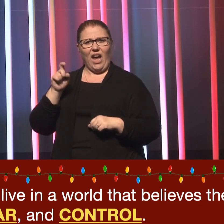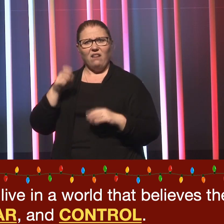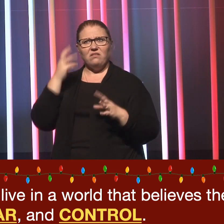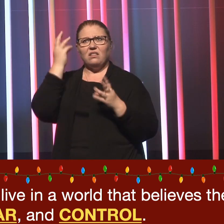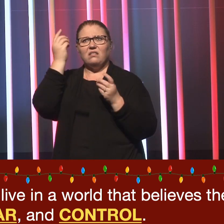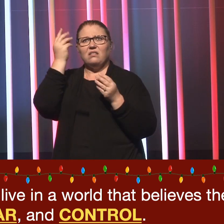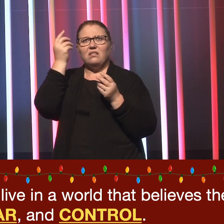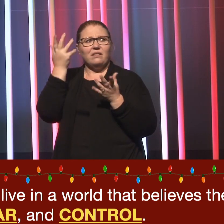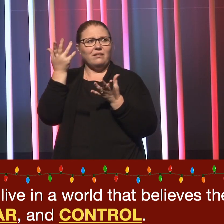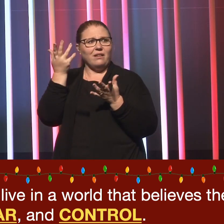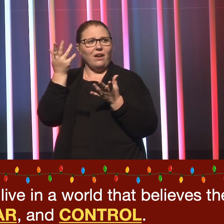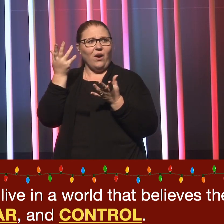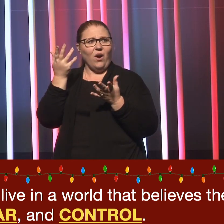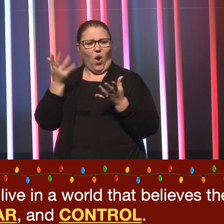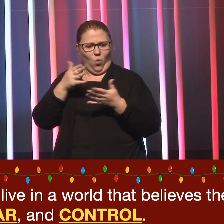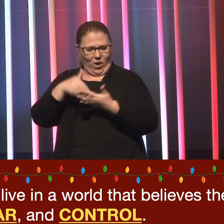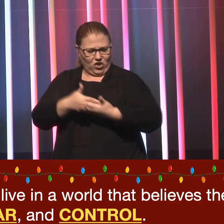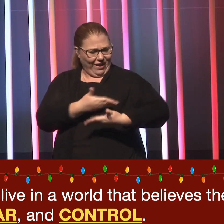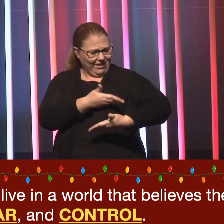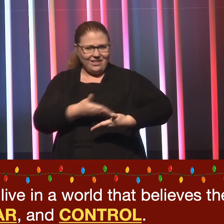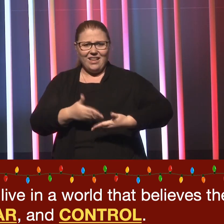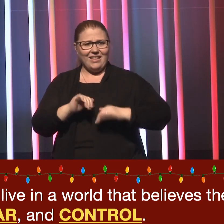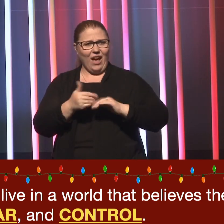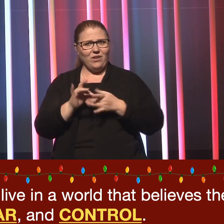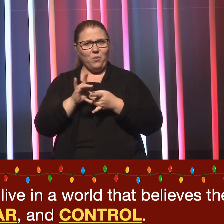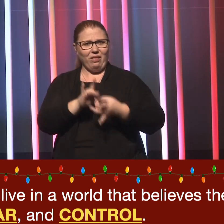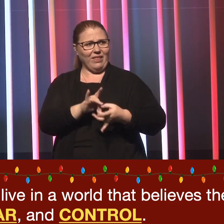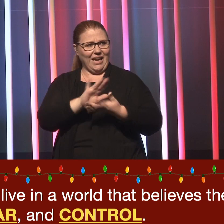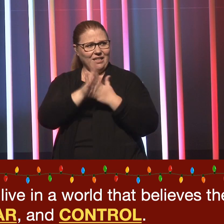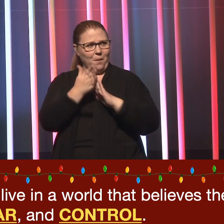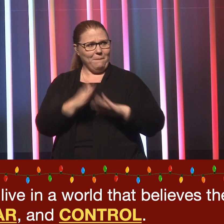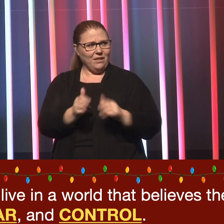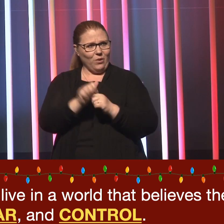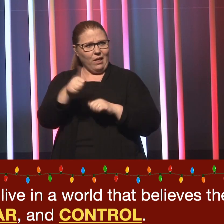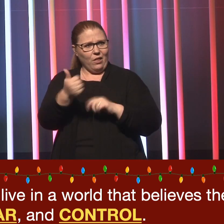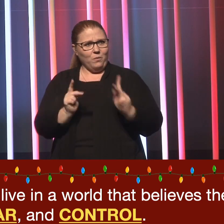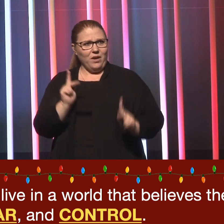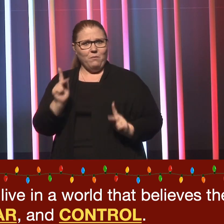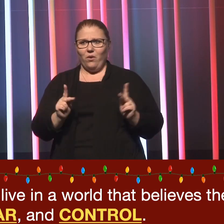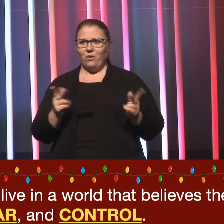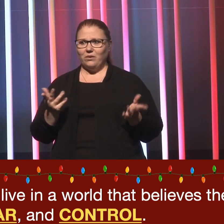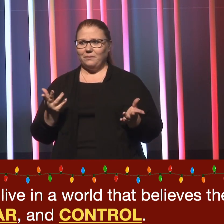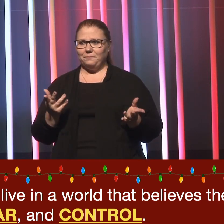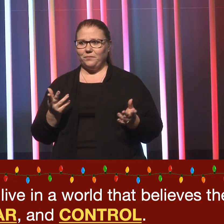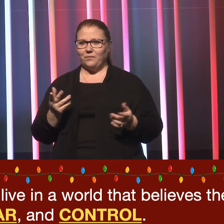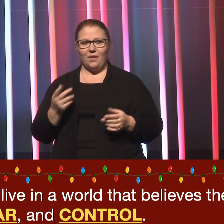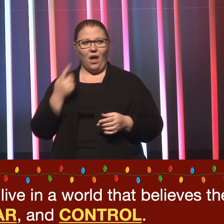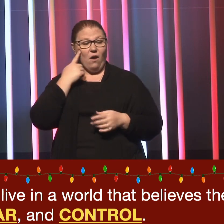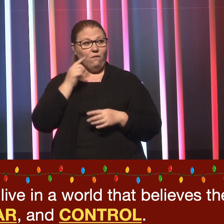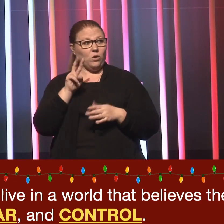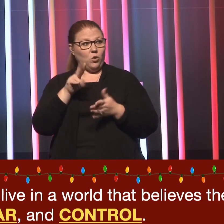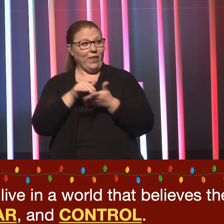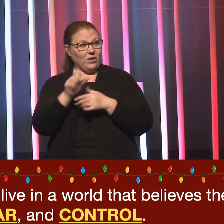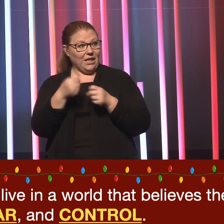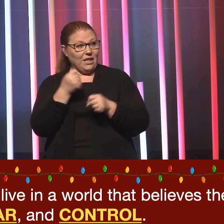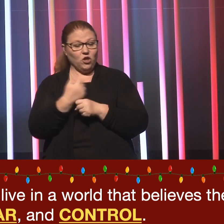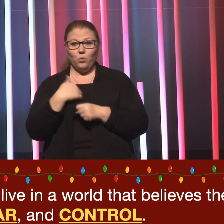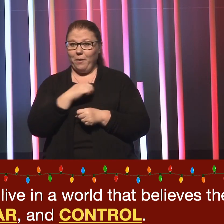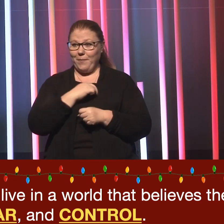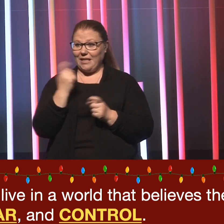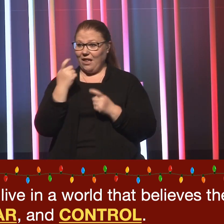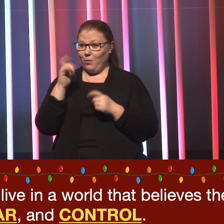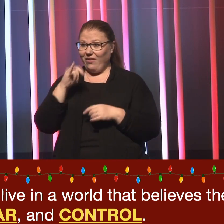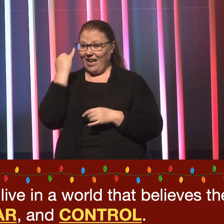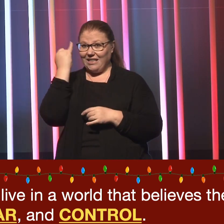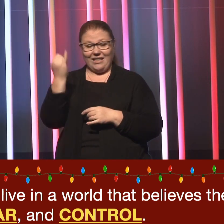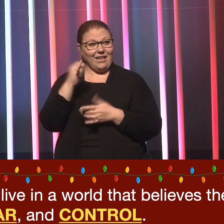question, what child is this, and how does that relate to peace with others? Right? If for 2,000 years we've been celebrating this